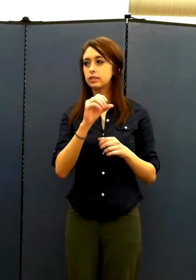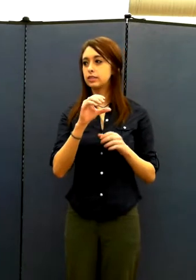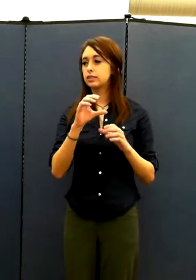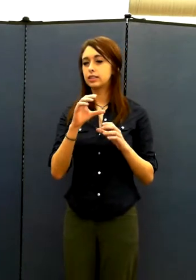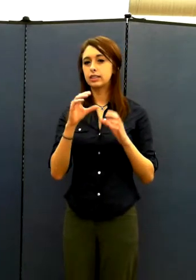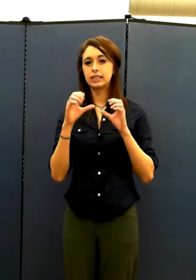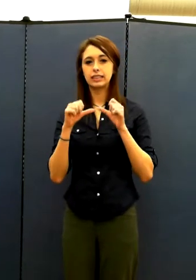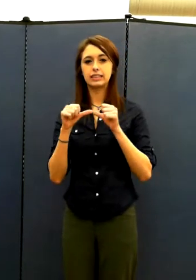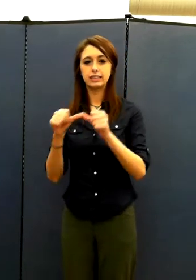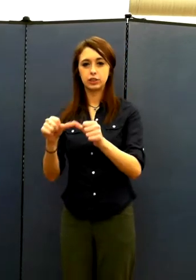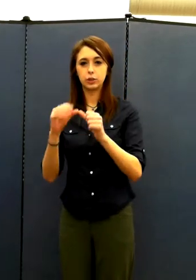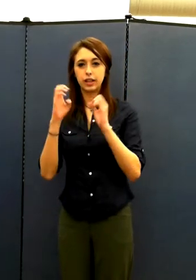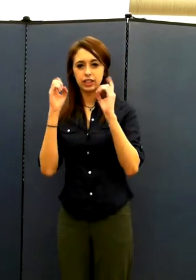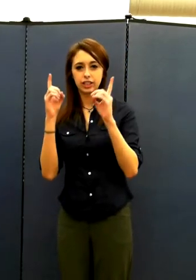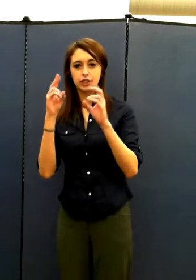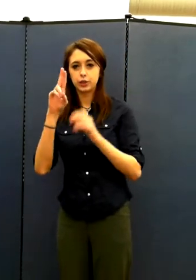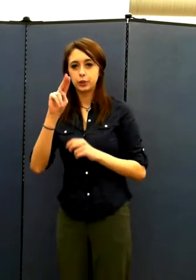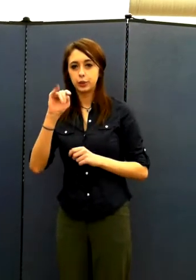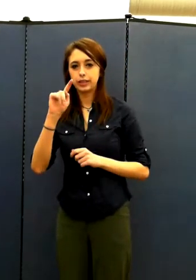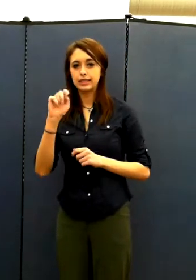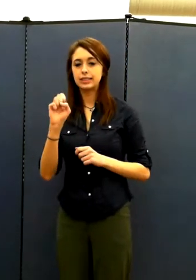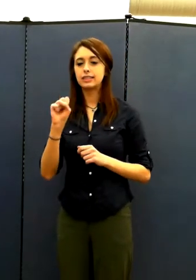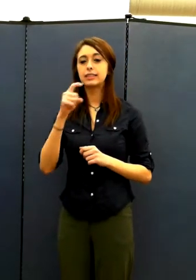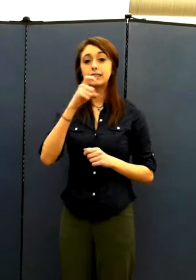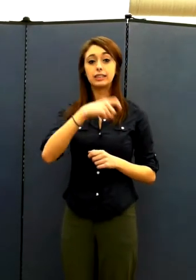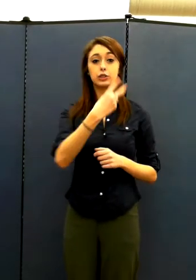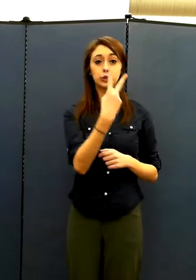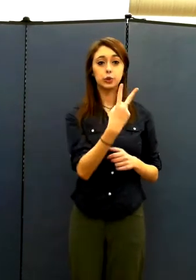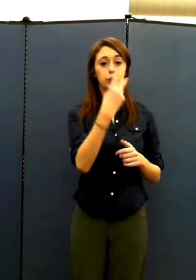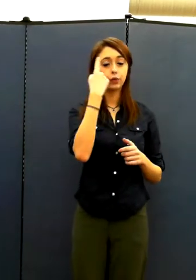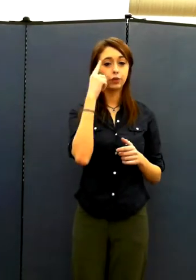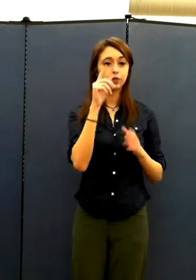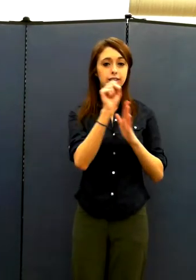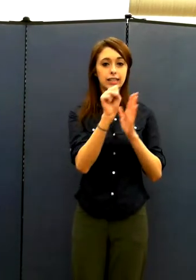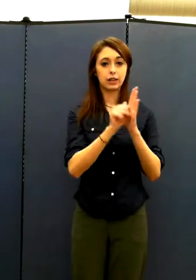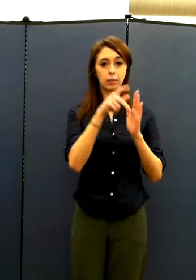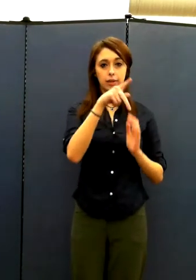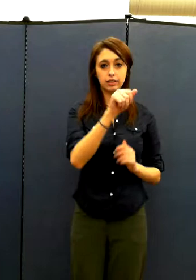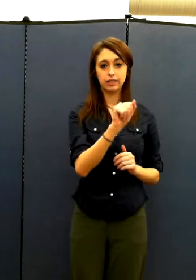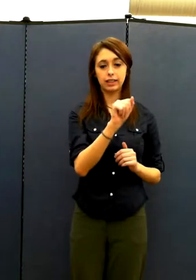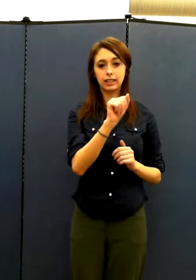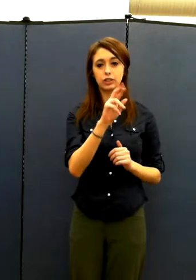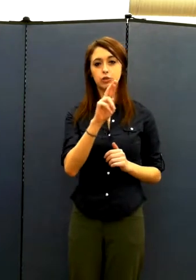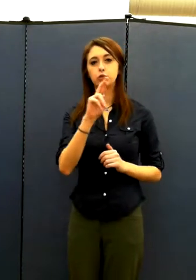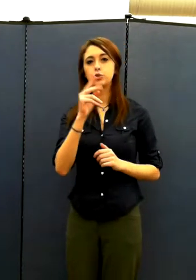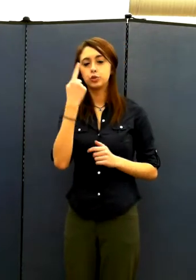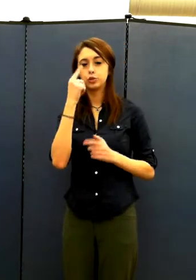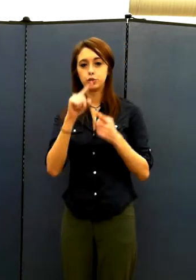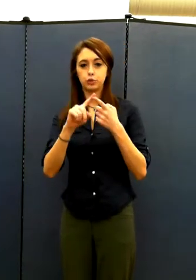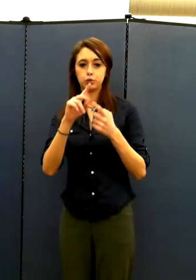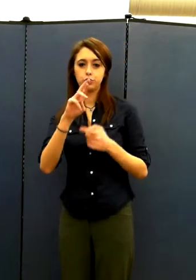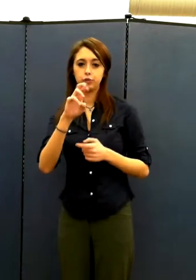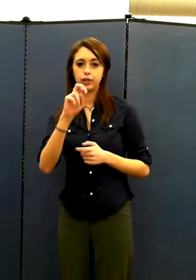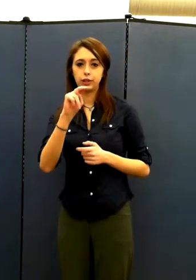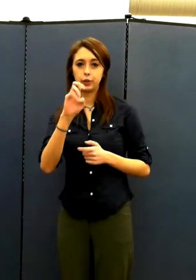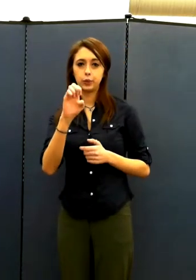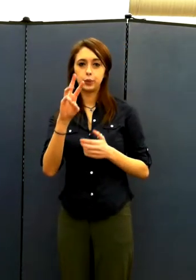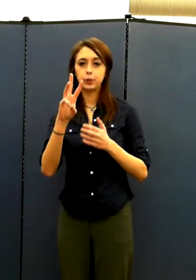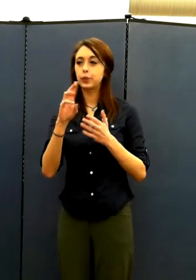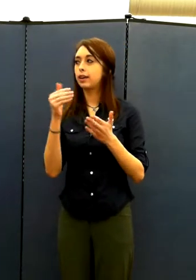education units. You need 2 CEUs for the state of Pennsylvania to renew again. So one thing that's really cool, because workshops are like